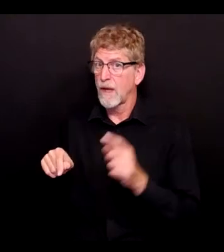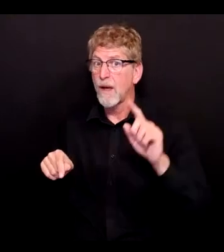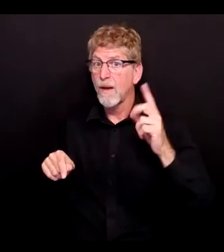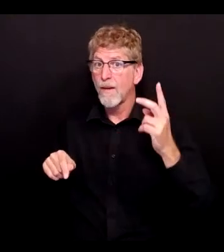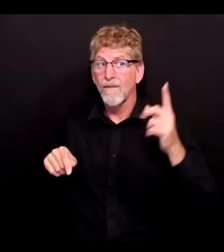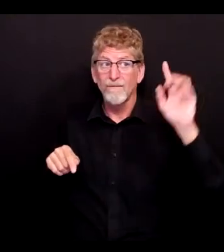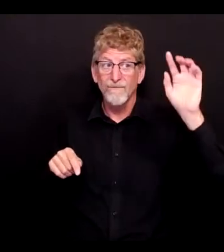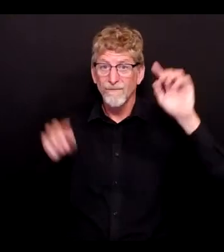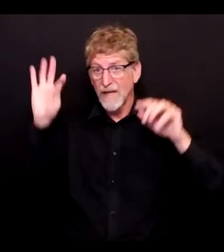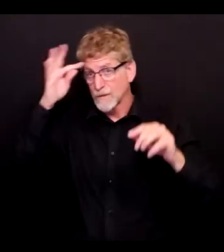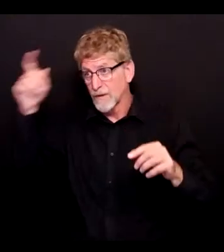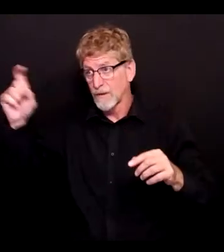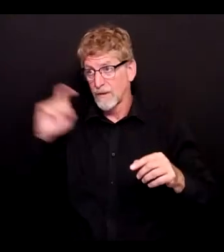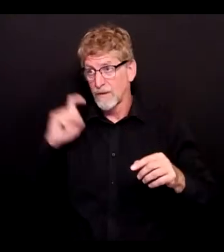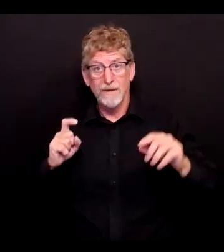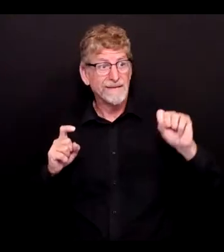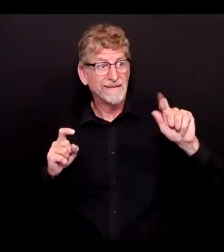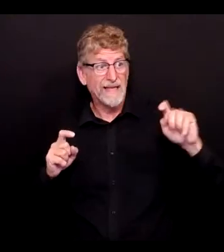allocating.